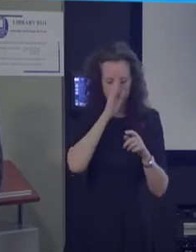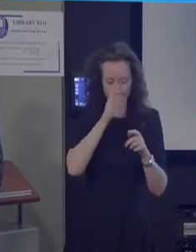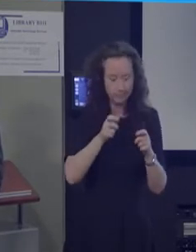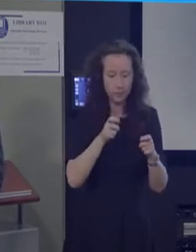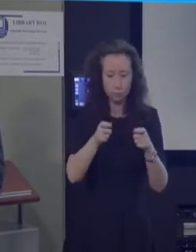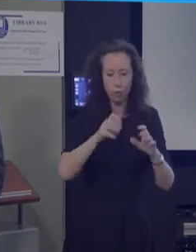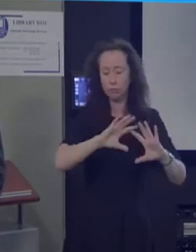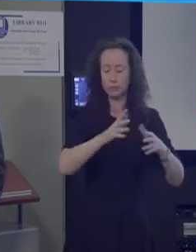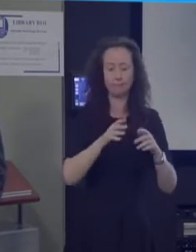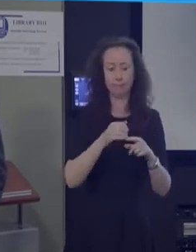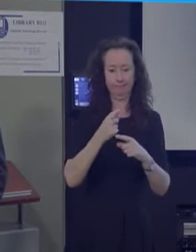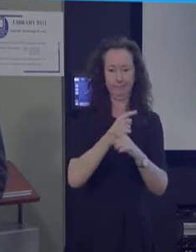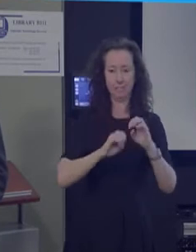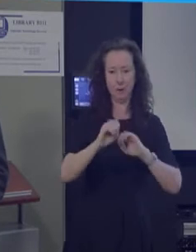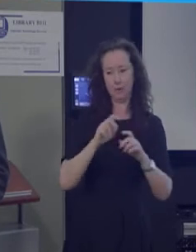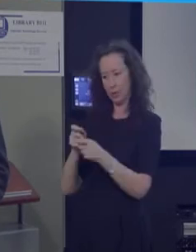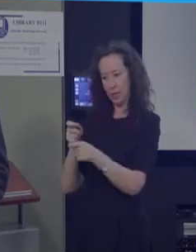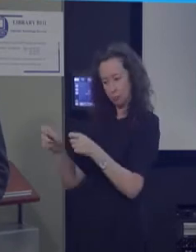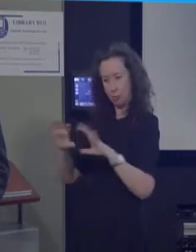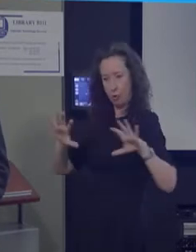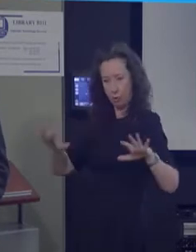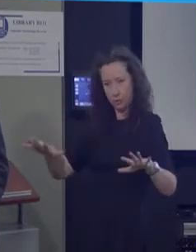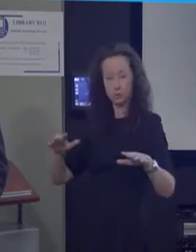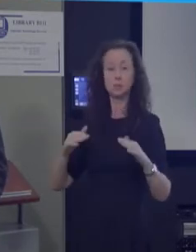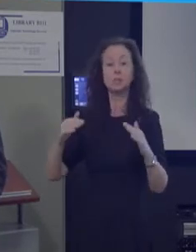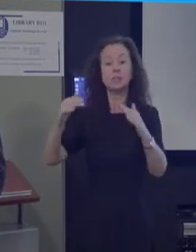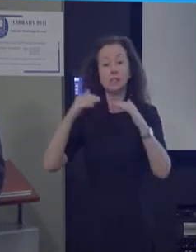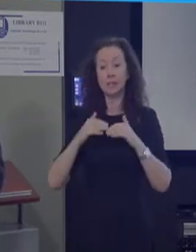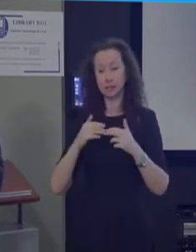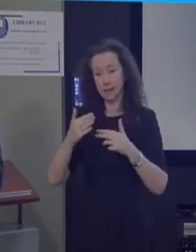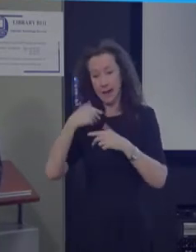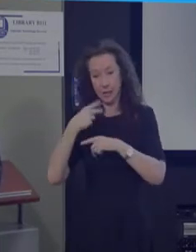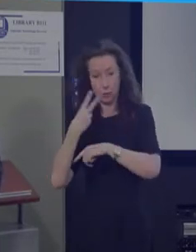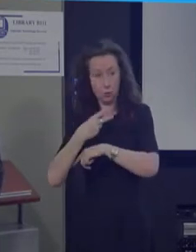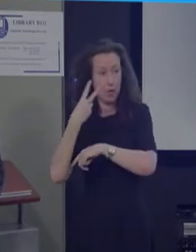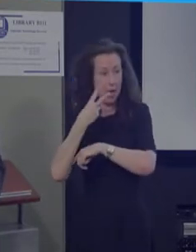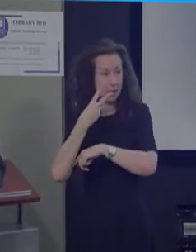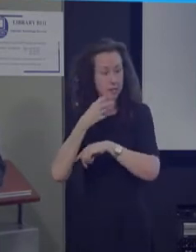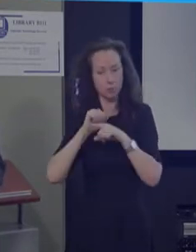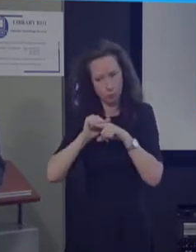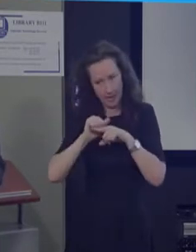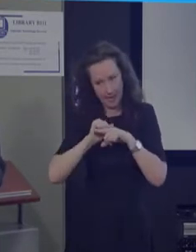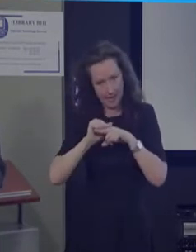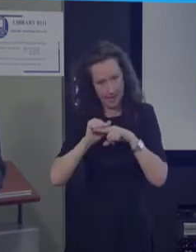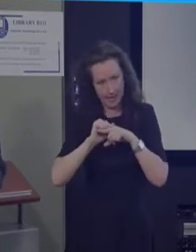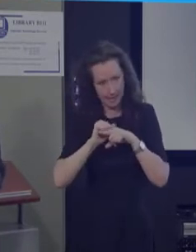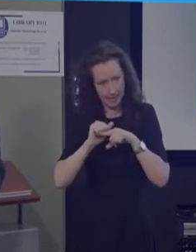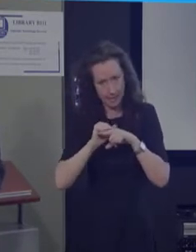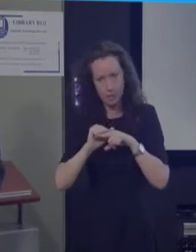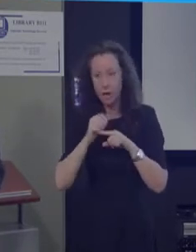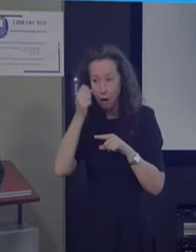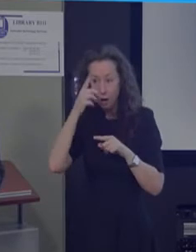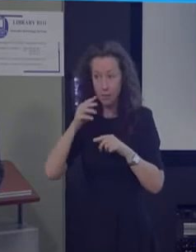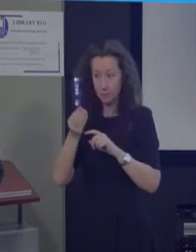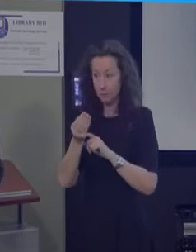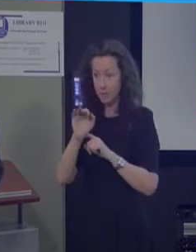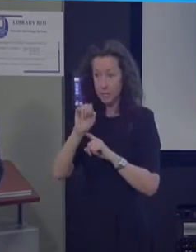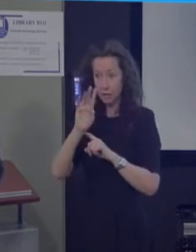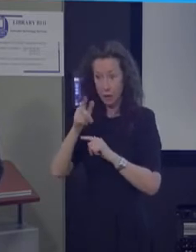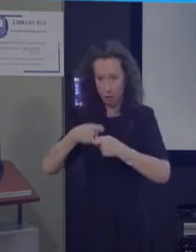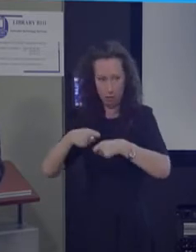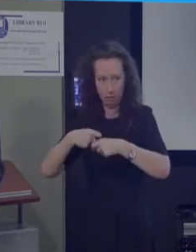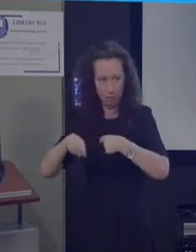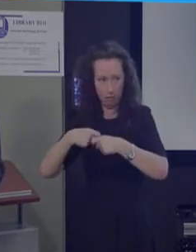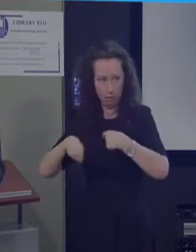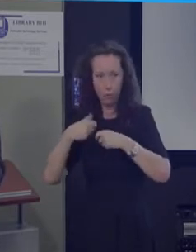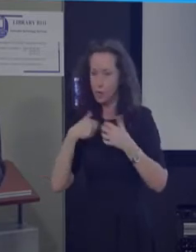training phase, there's 2 days of training. We change the materials. We don't want what they learn to be material specific. We're really after